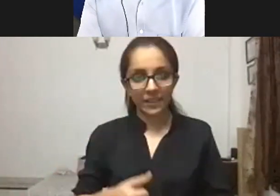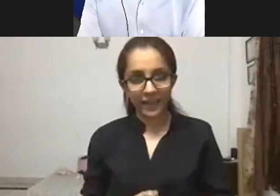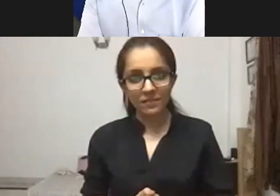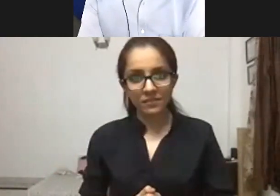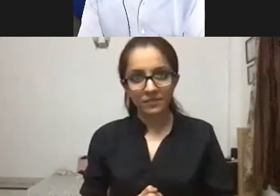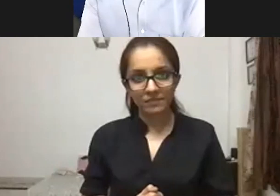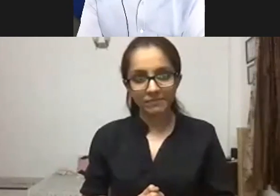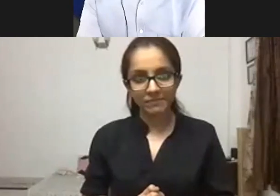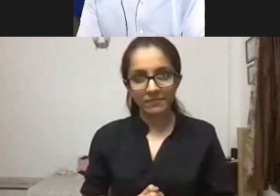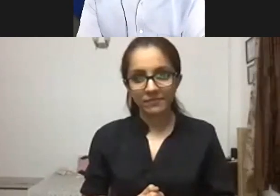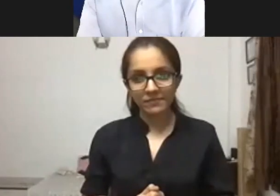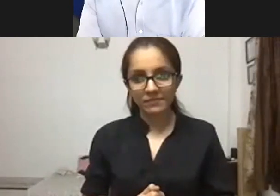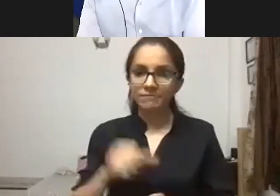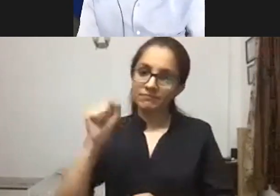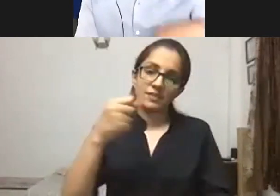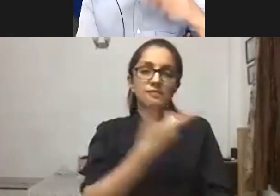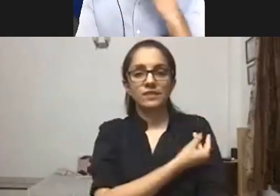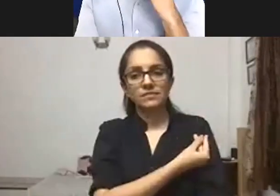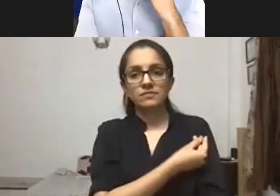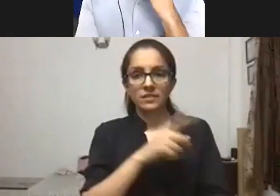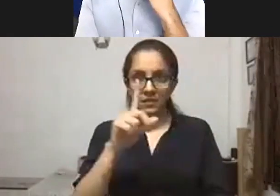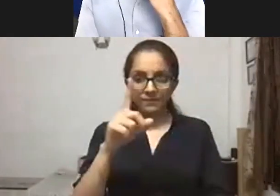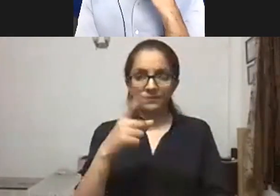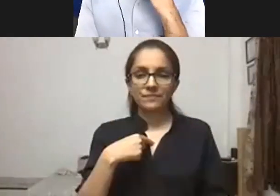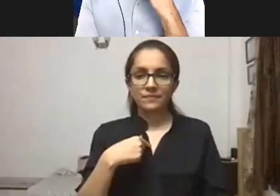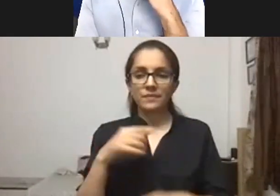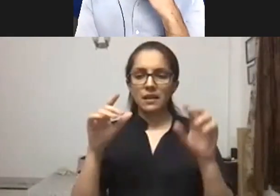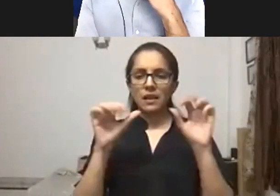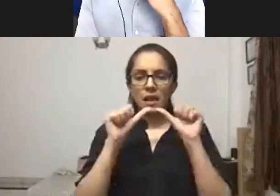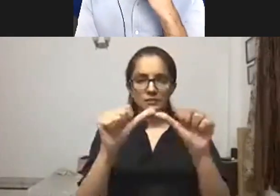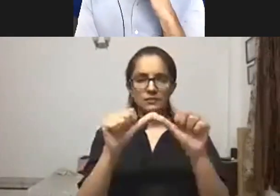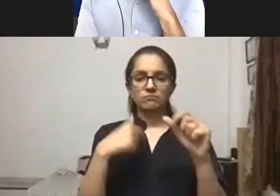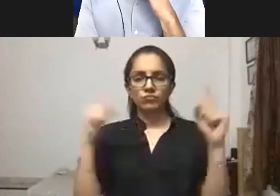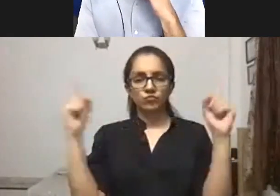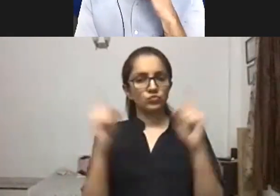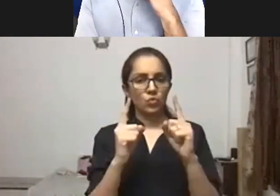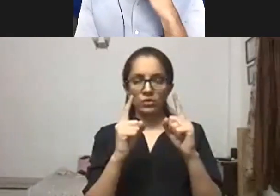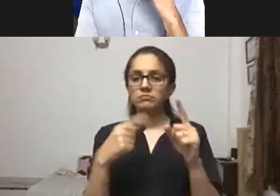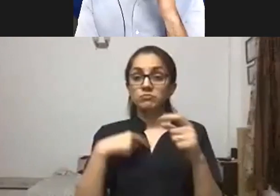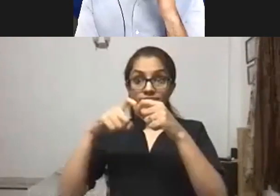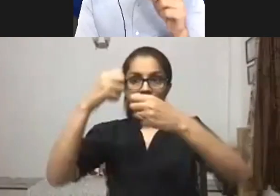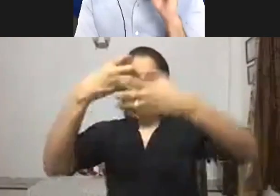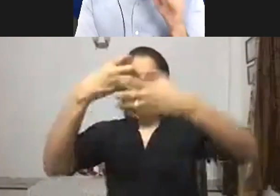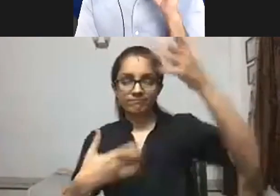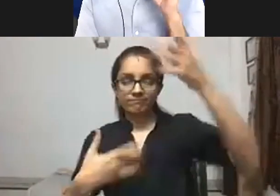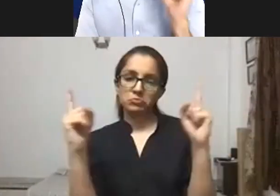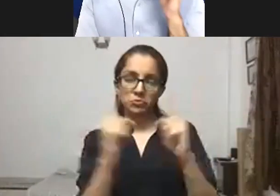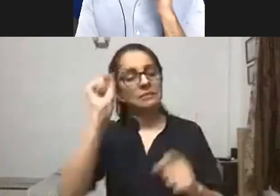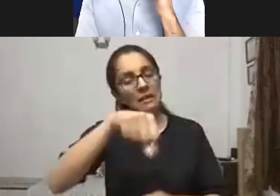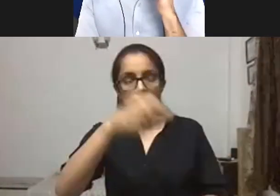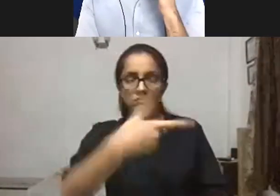I can? Yes. Yeah, I'll try to make the answer short because I think there are a lot of questions, but yes, yes,